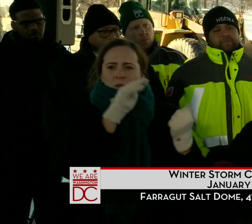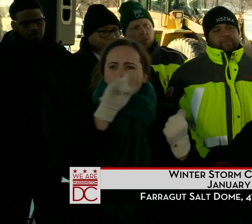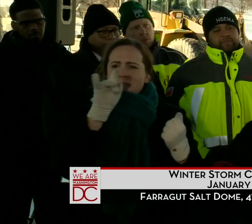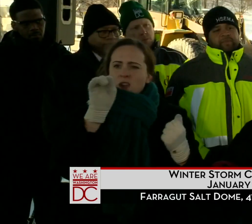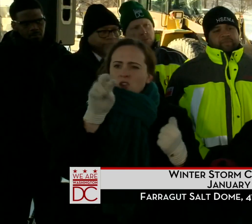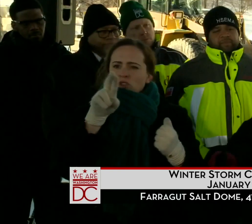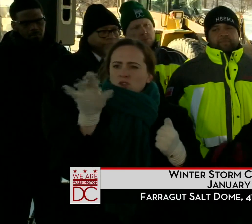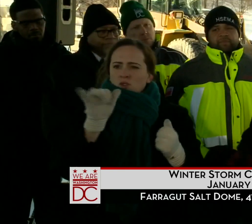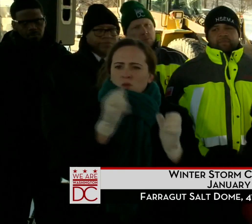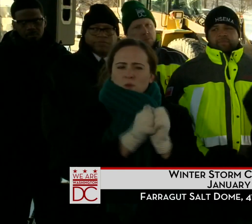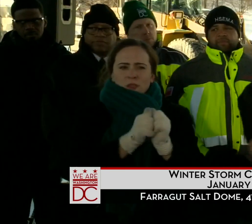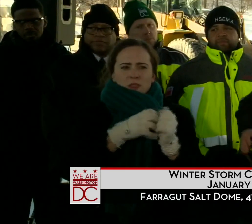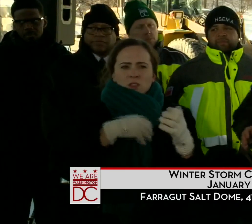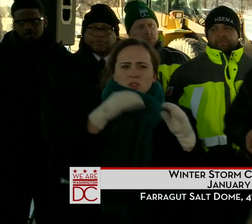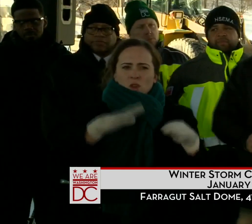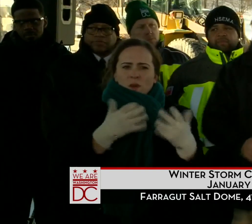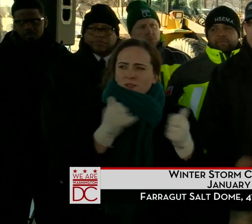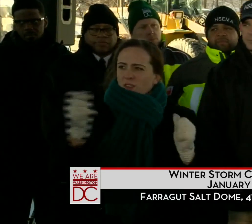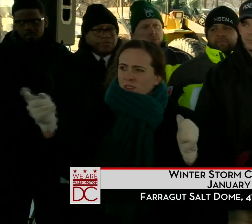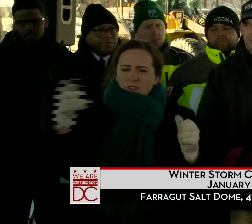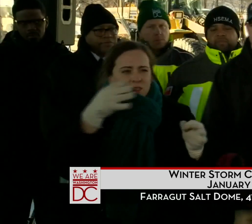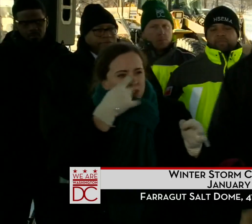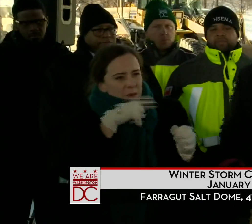effort as well.